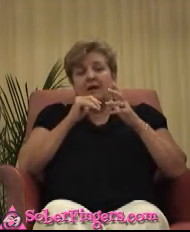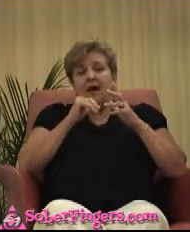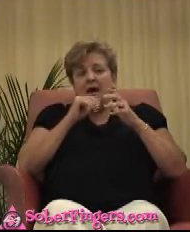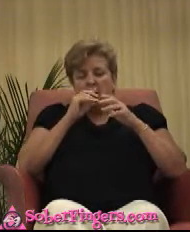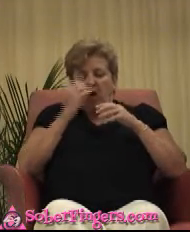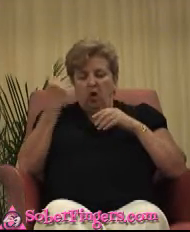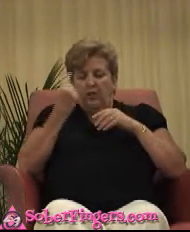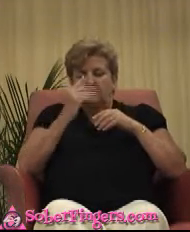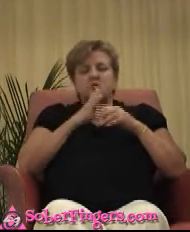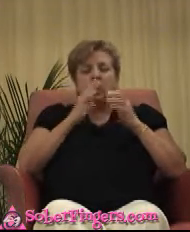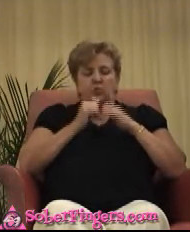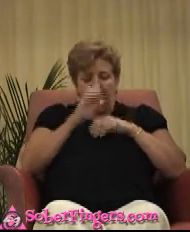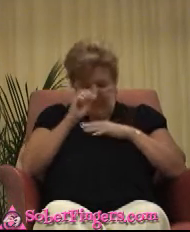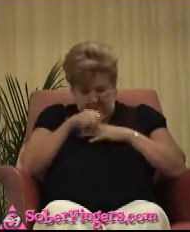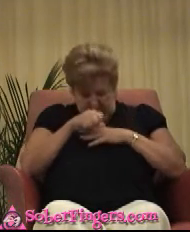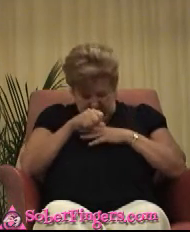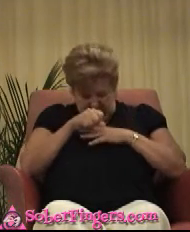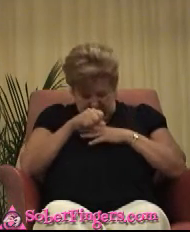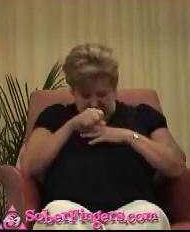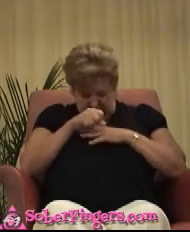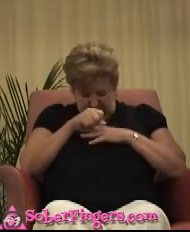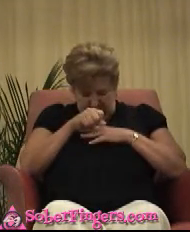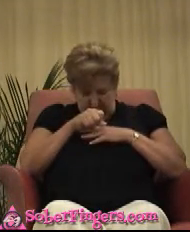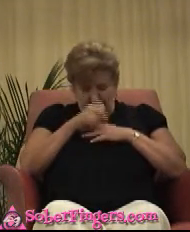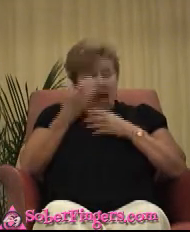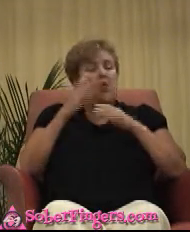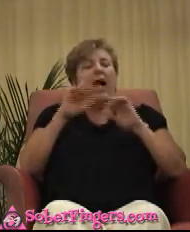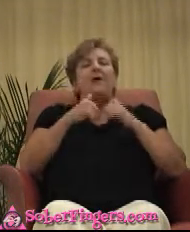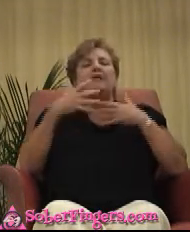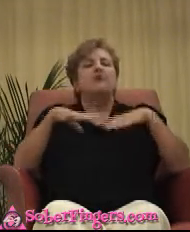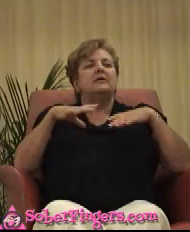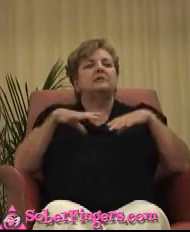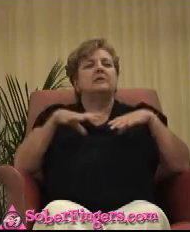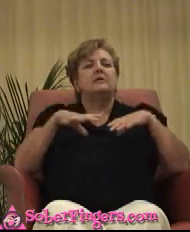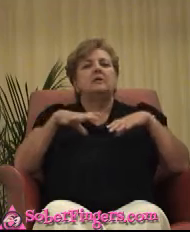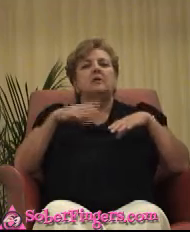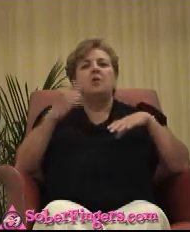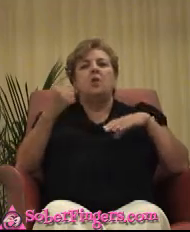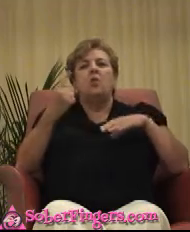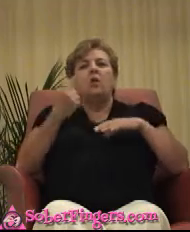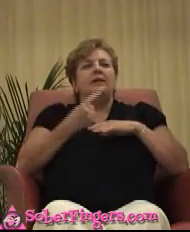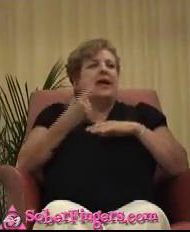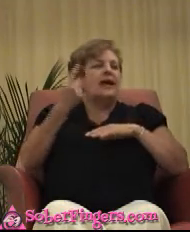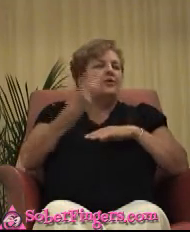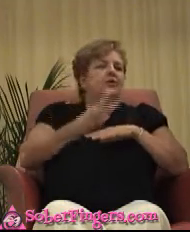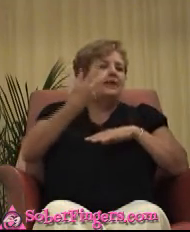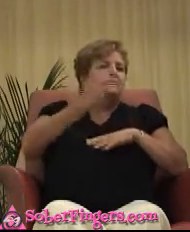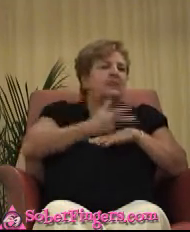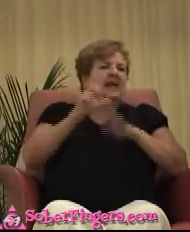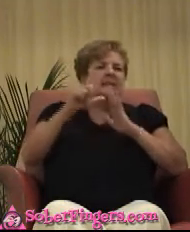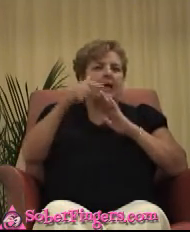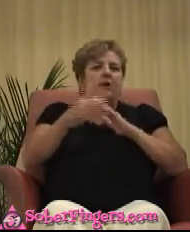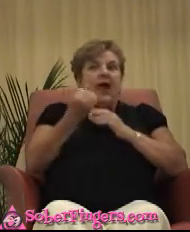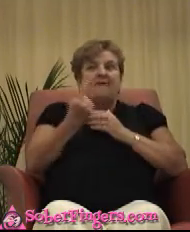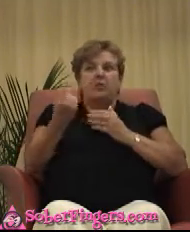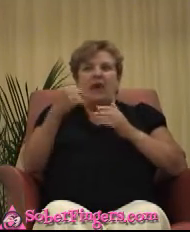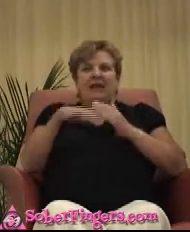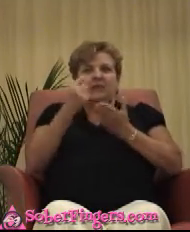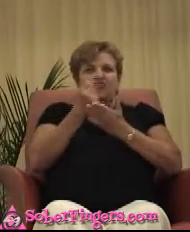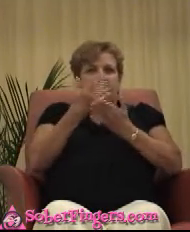the mornings. I was that devastated. And within a day or two or three, the media had it. Now everybody in there knew who I was. And it was the lead story every